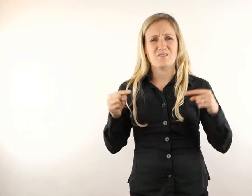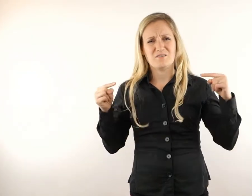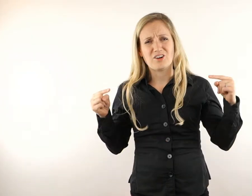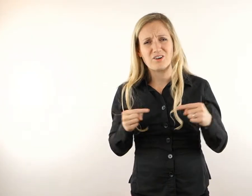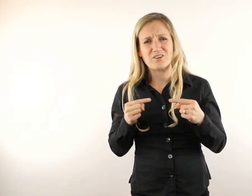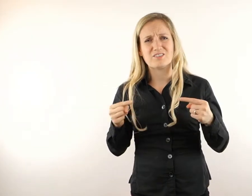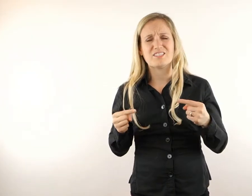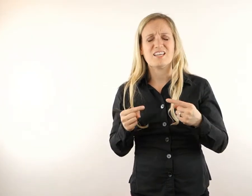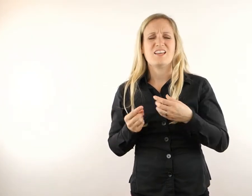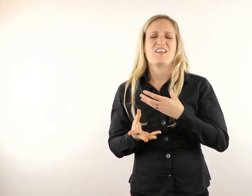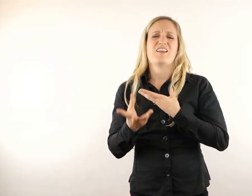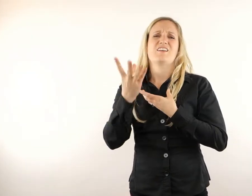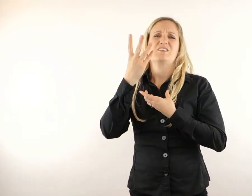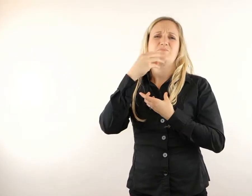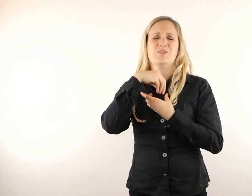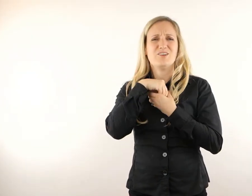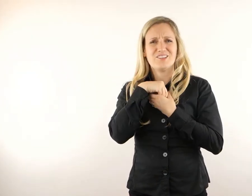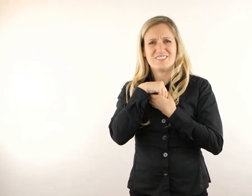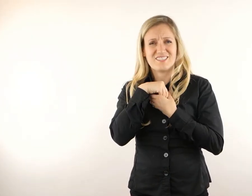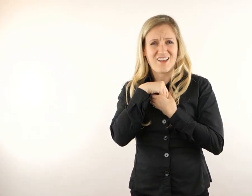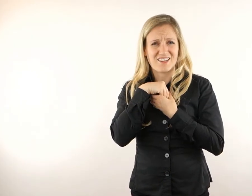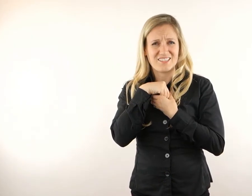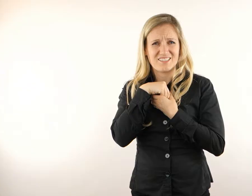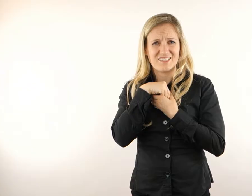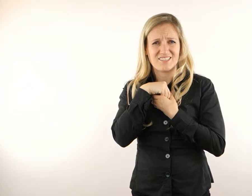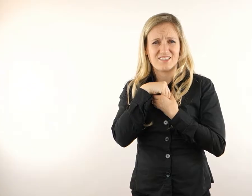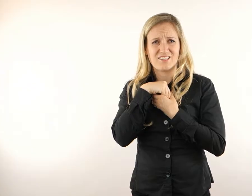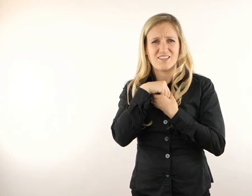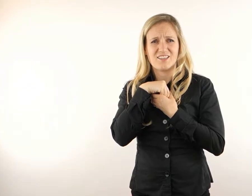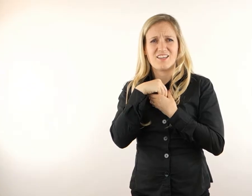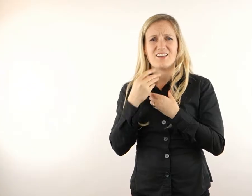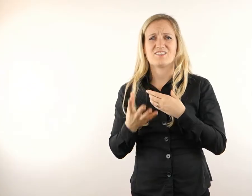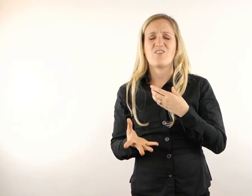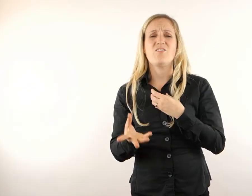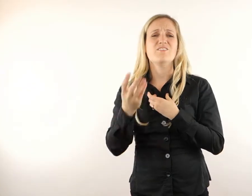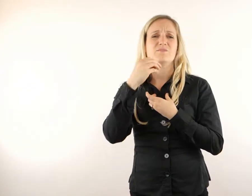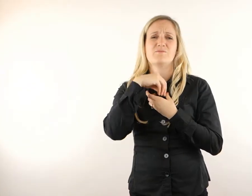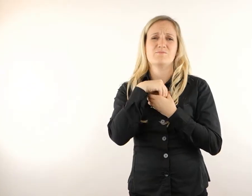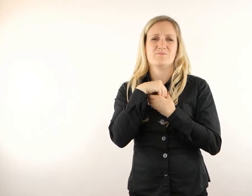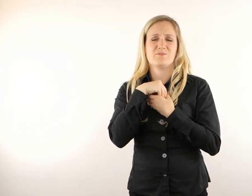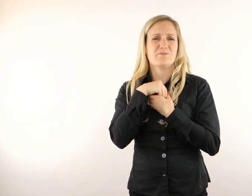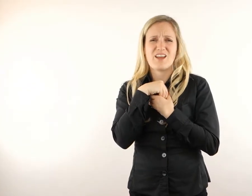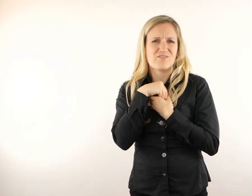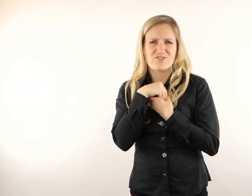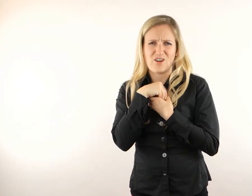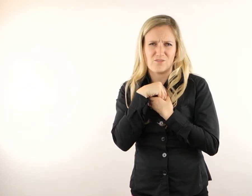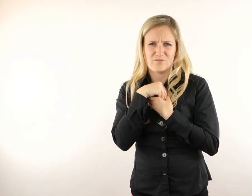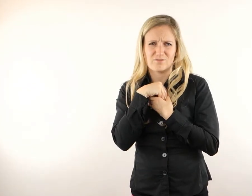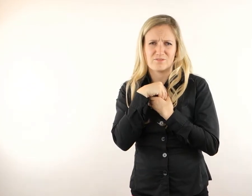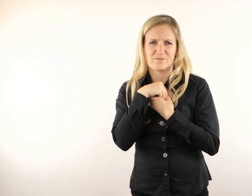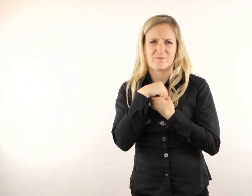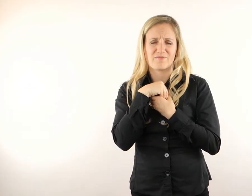the hurt. And he put it all inside. And it's all that we would ever know.